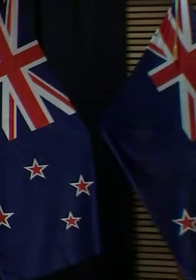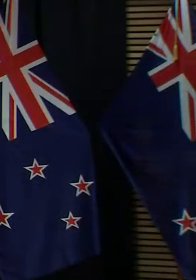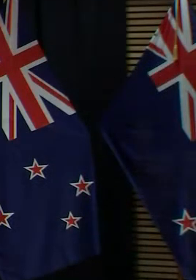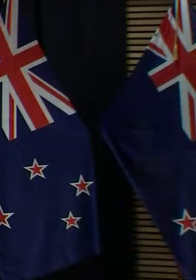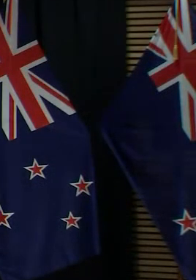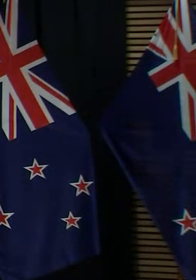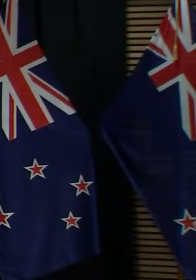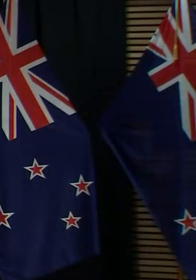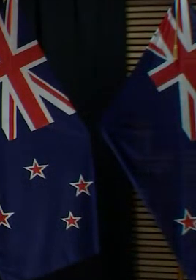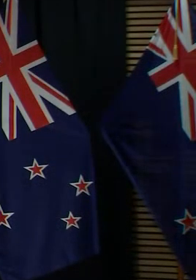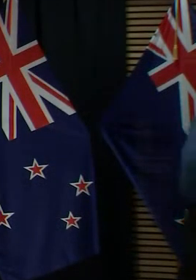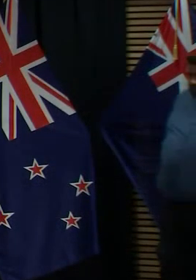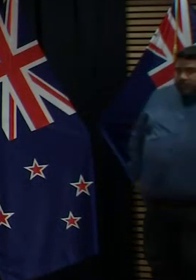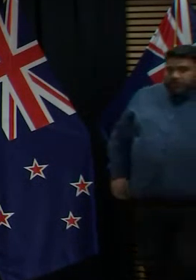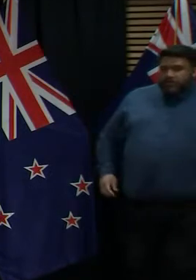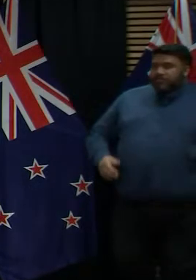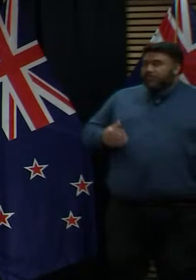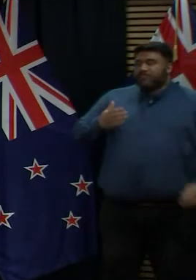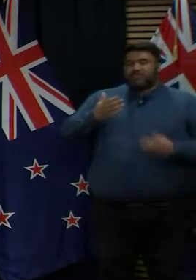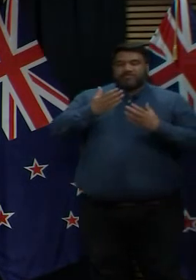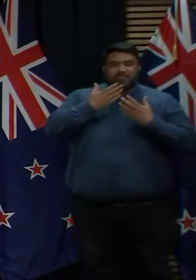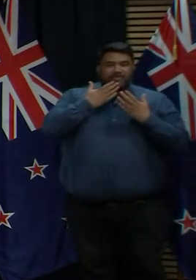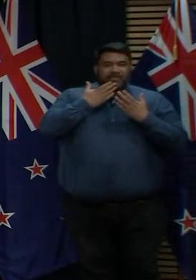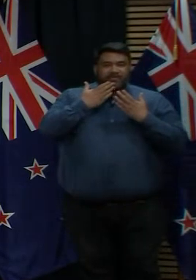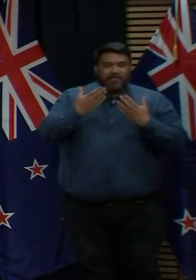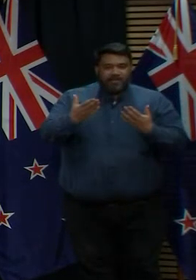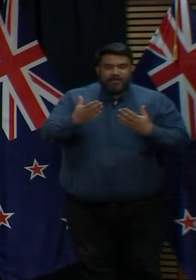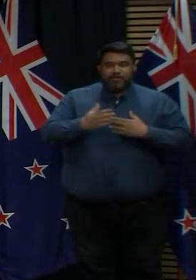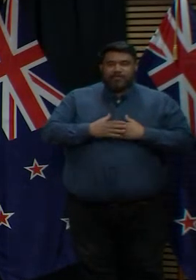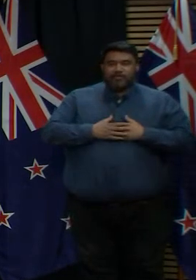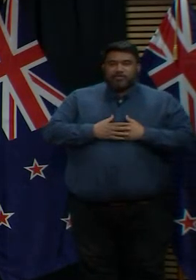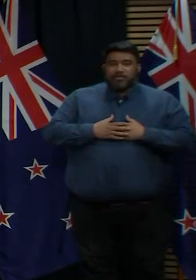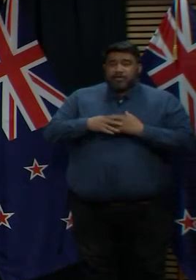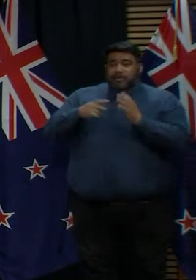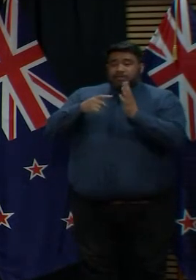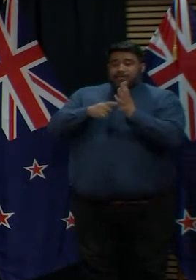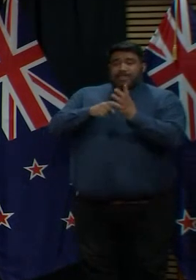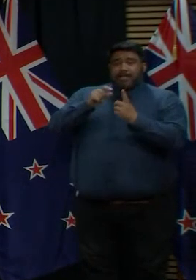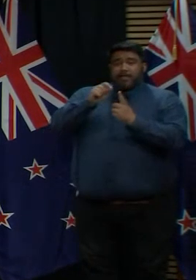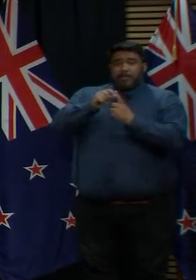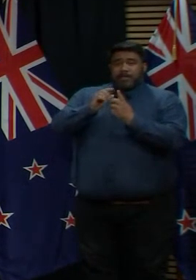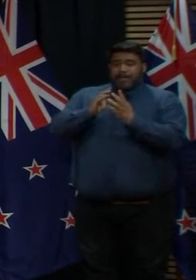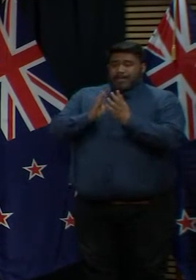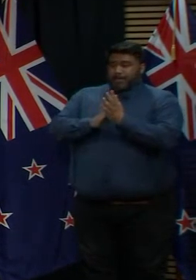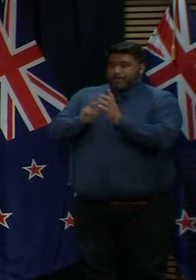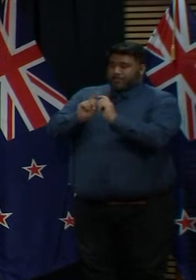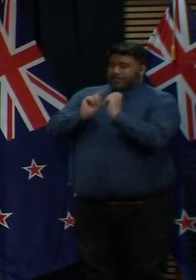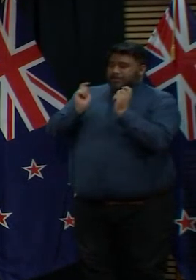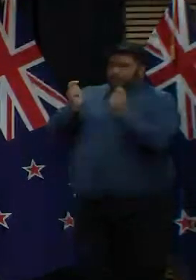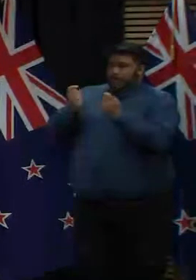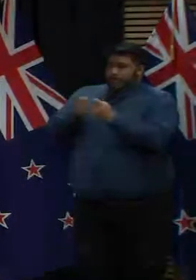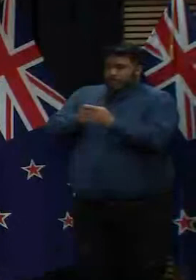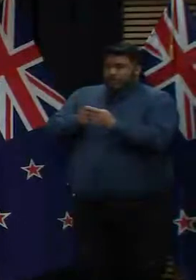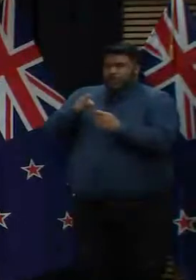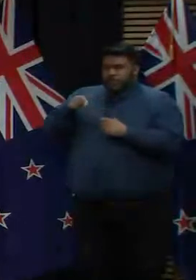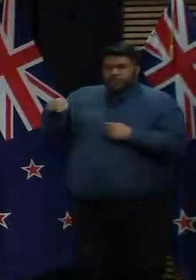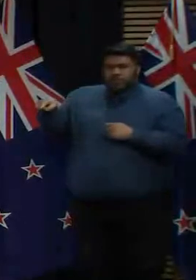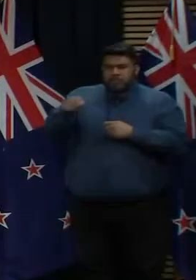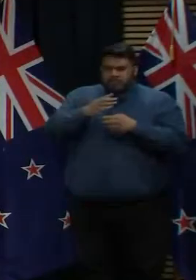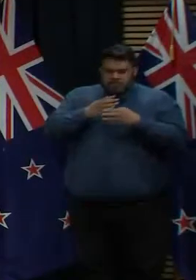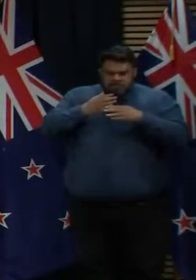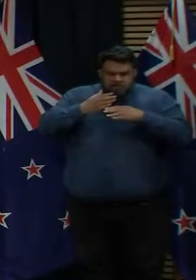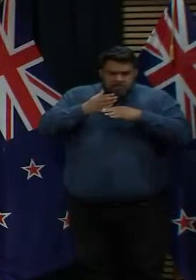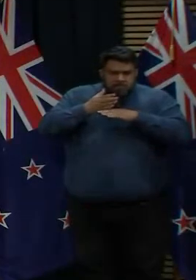Hendy. As you can see, sitting behind the work completed by TPM are complex models. A lot of variation to them and likely